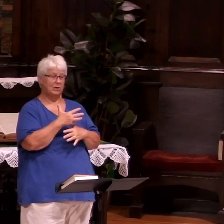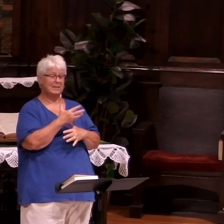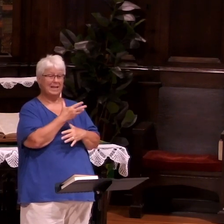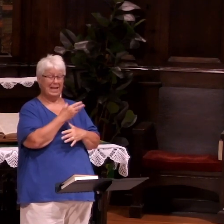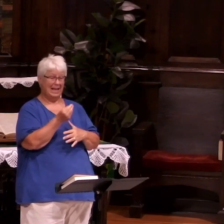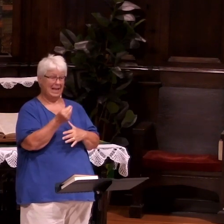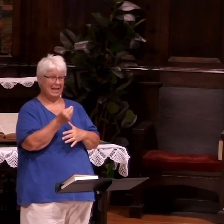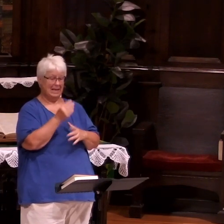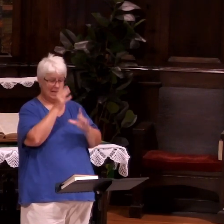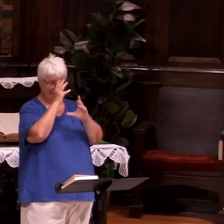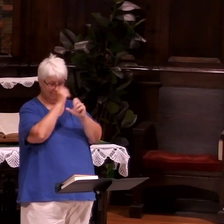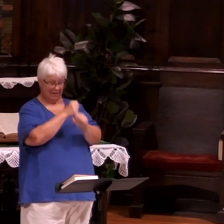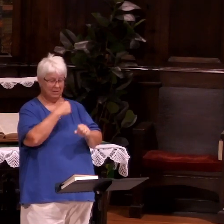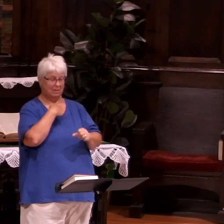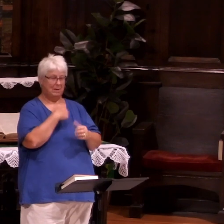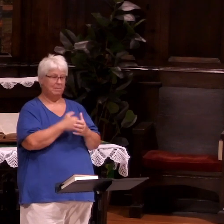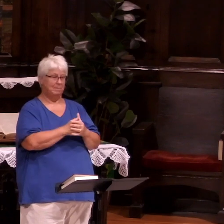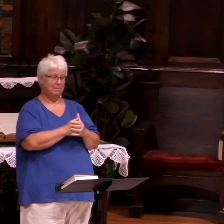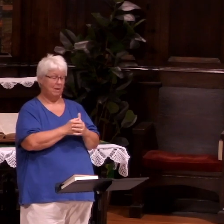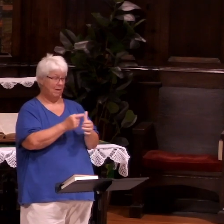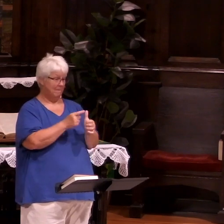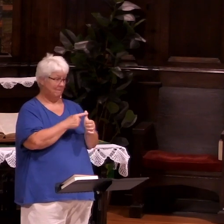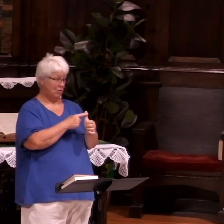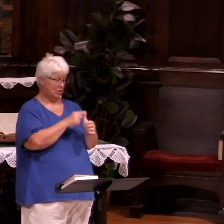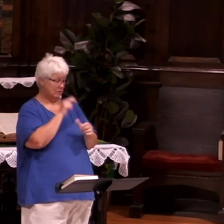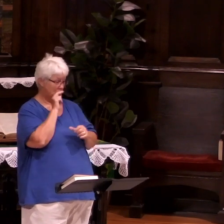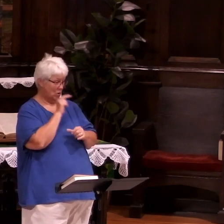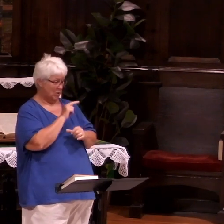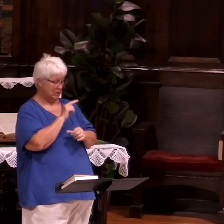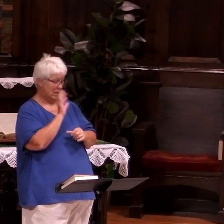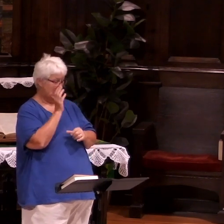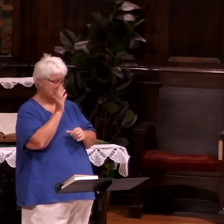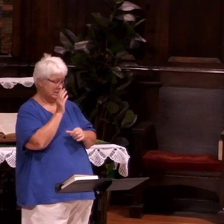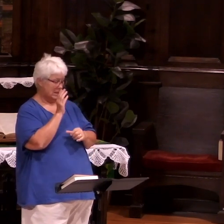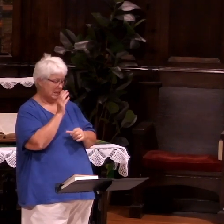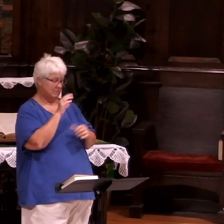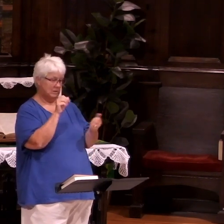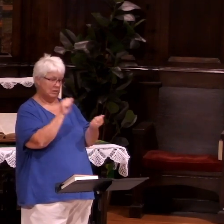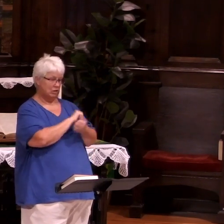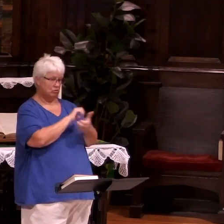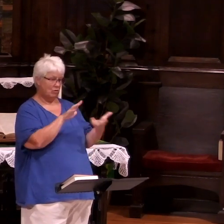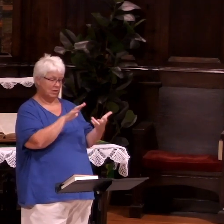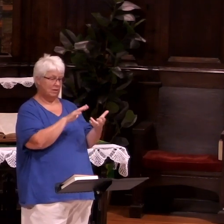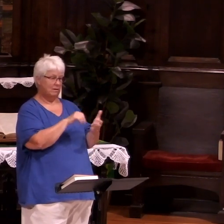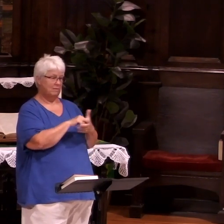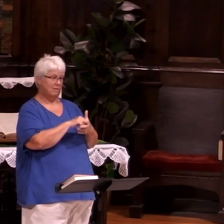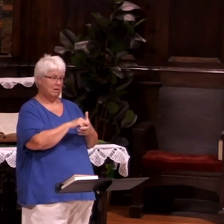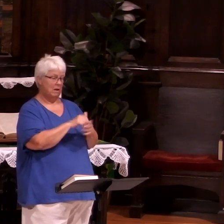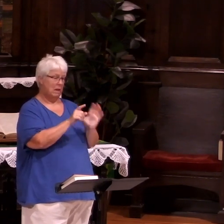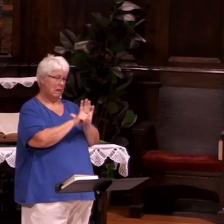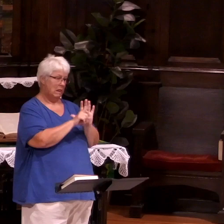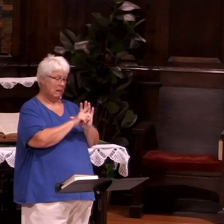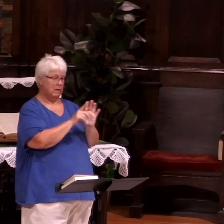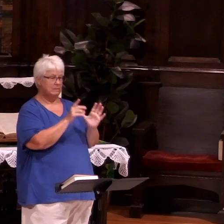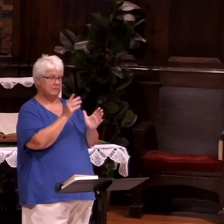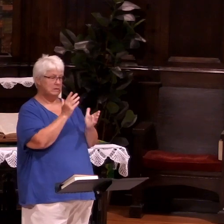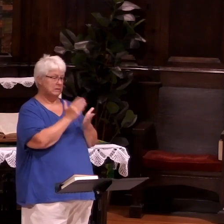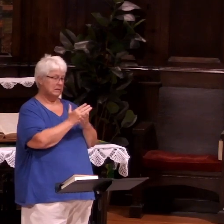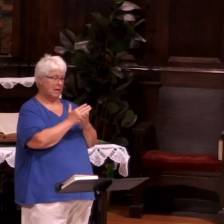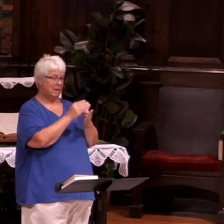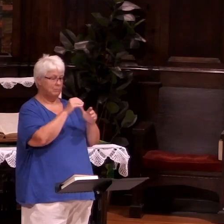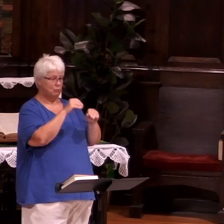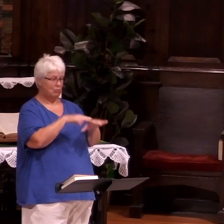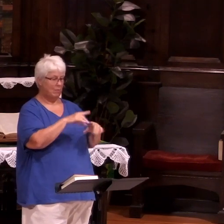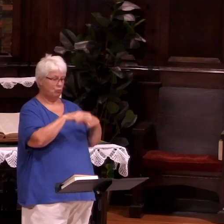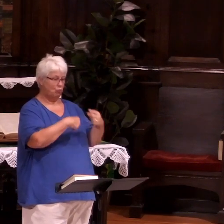and fascinates me. At first glance, it seems destructive and alarming. Stop, drop, and